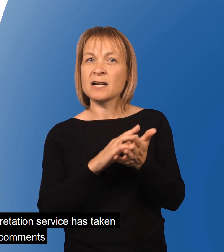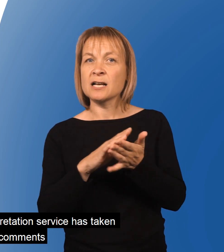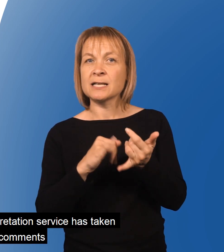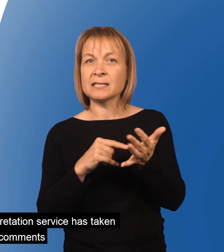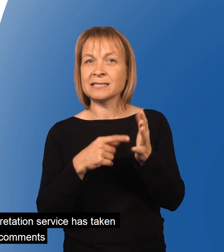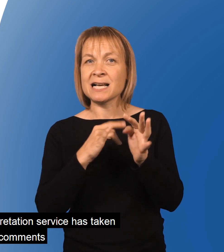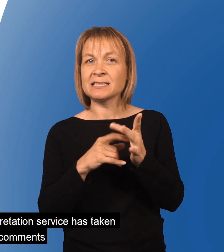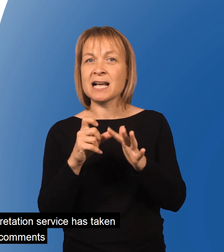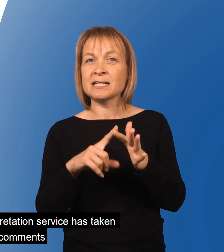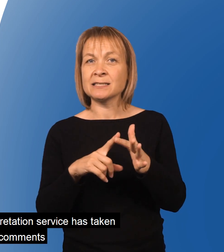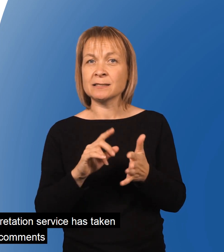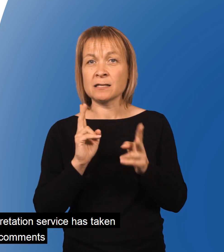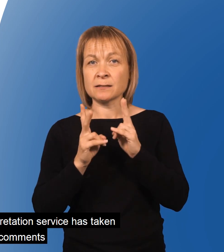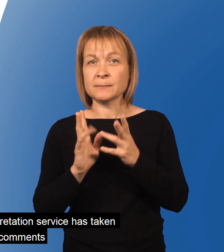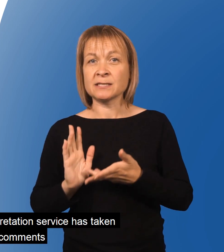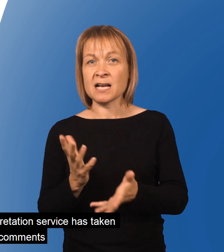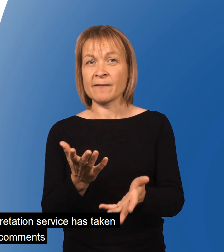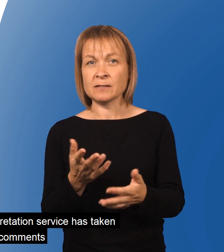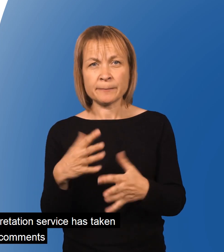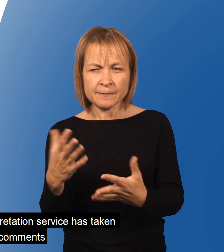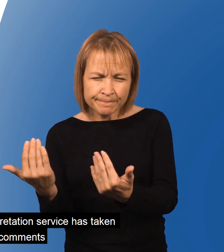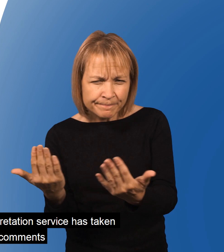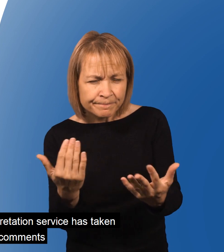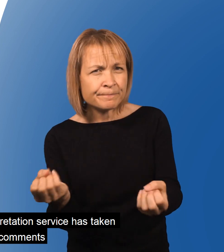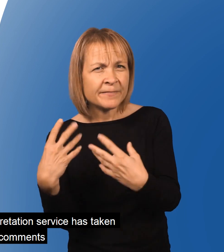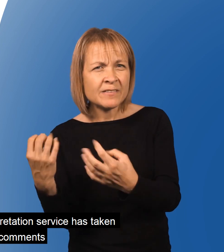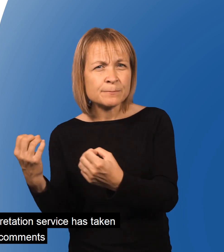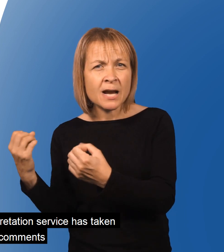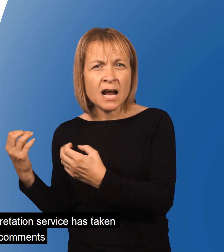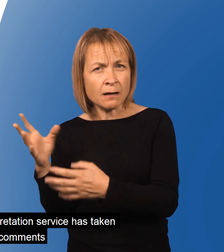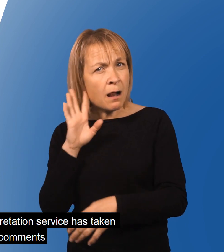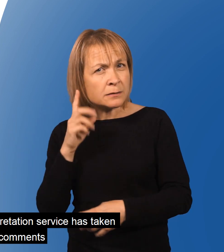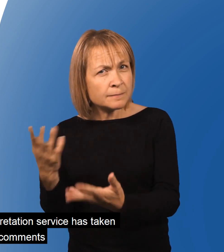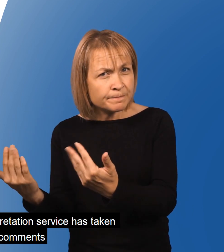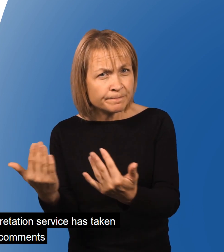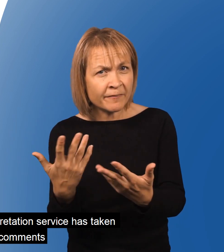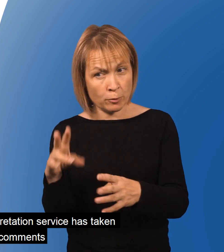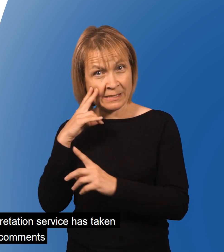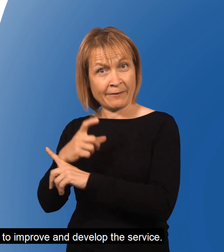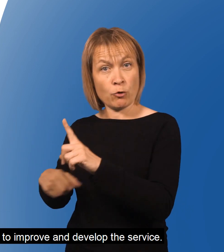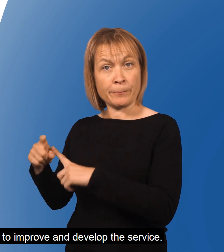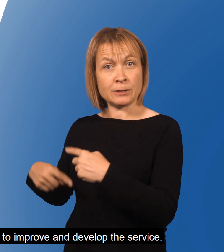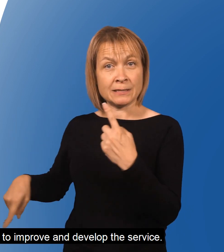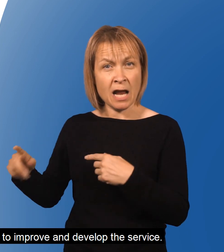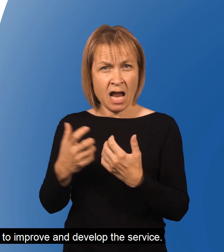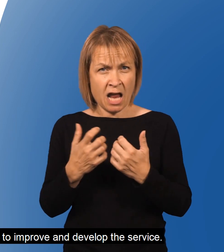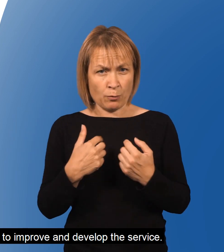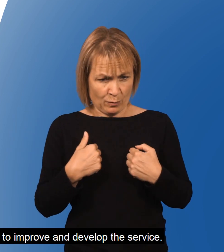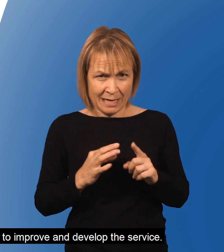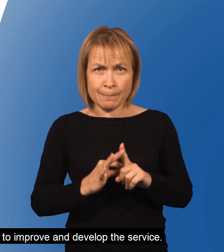NHS Tayside Interpretation Service has taken on board feedback and comments from the deaf community on how to improve